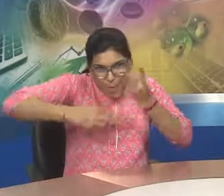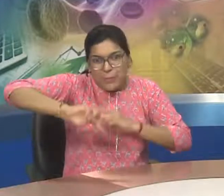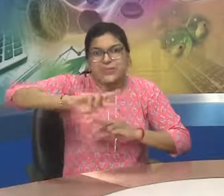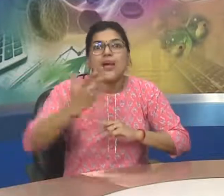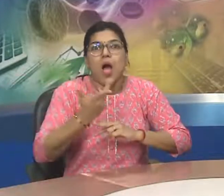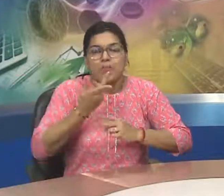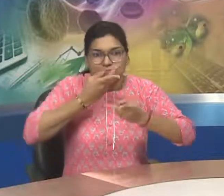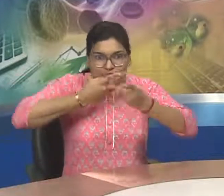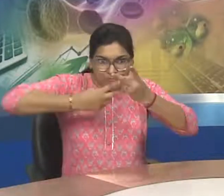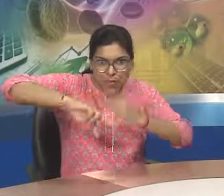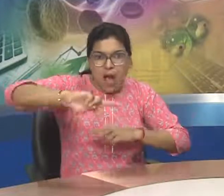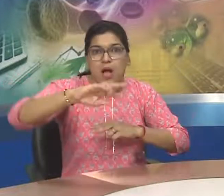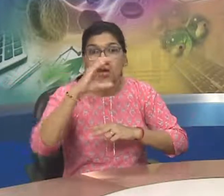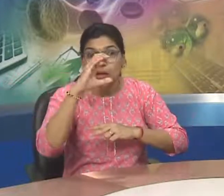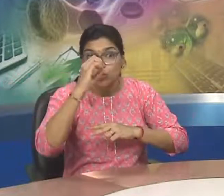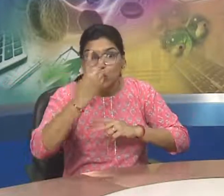the carbon dioxide